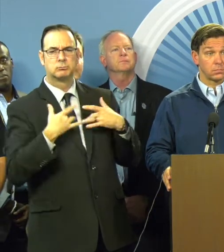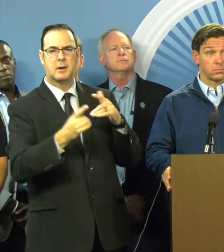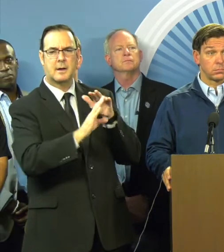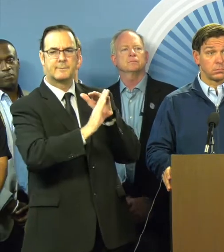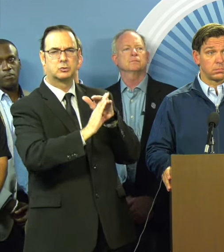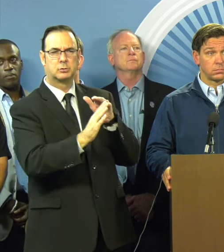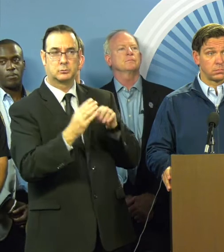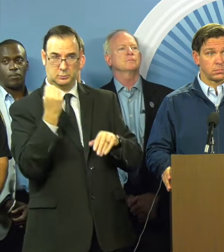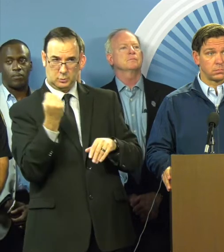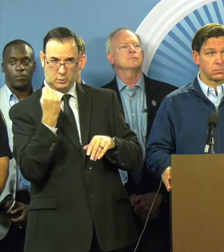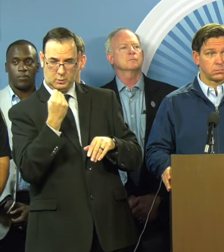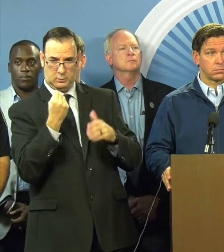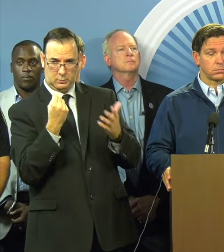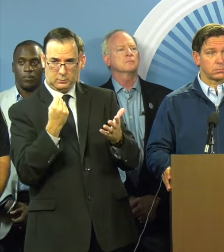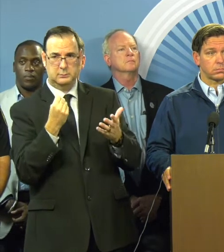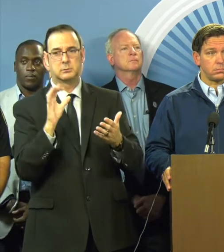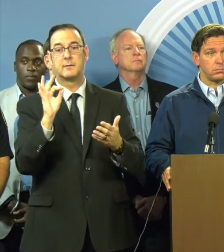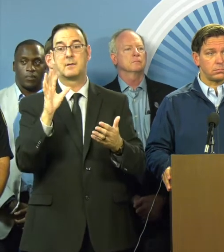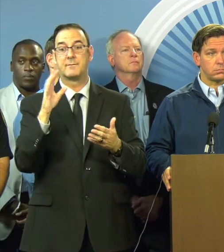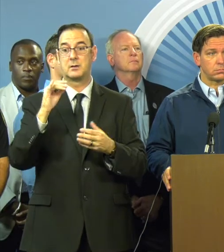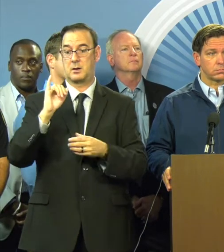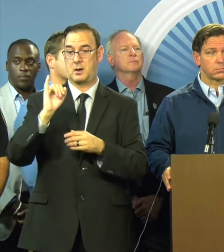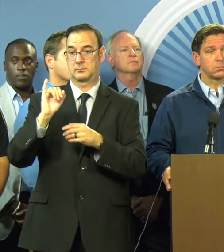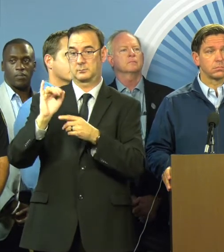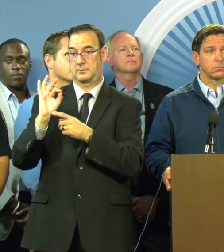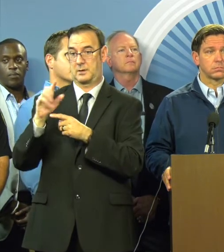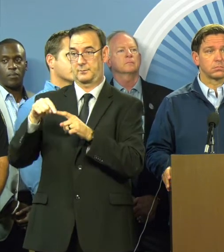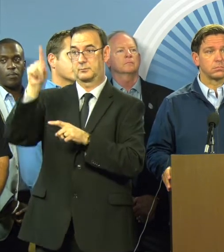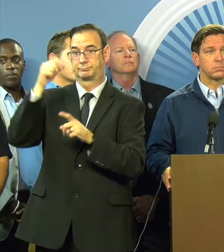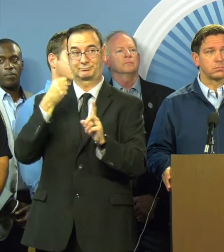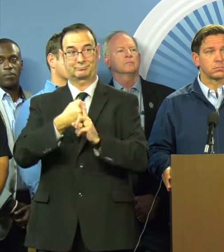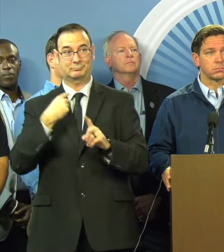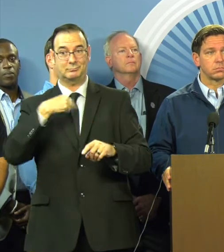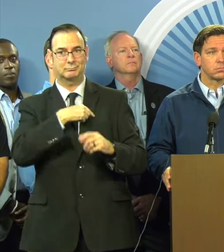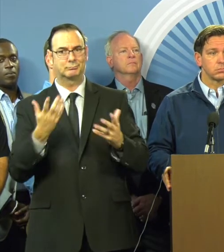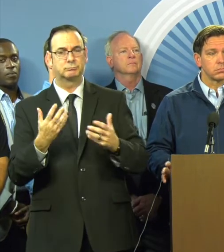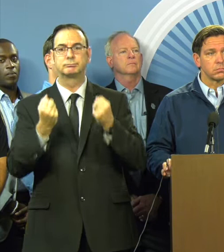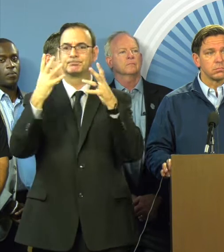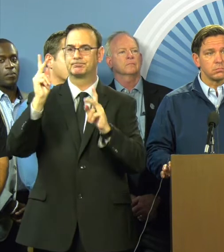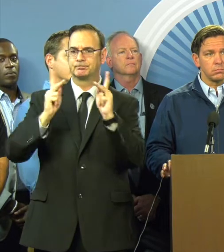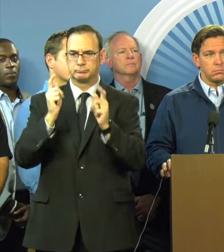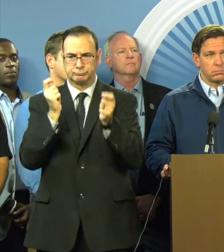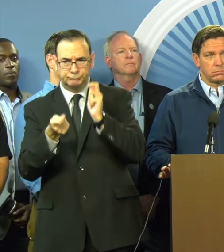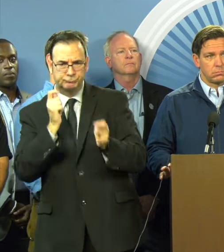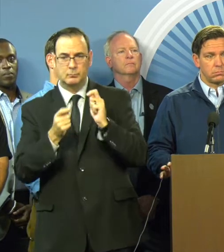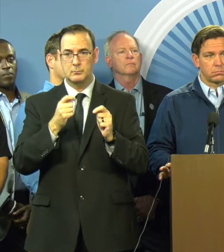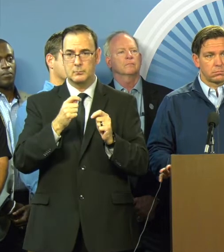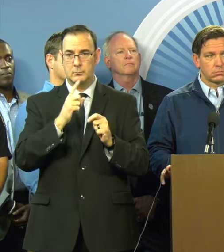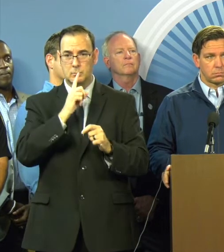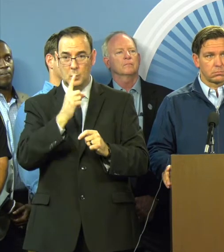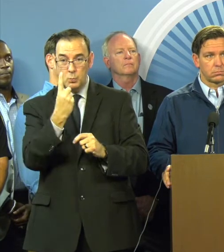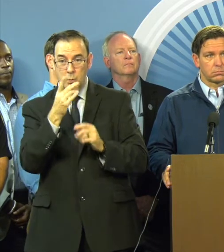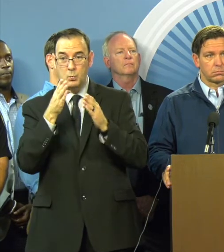about. What about on 95? I mean, that's an area that's going to impact us here. Thoughts of making changes there, maybe one way, allowing